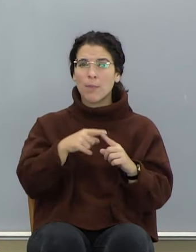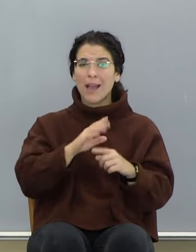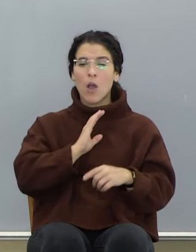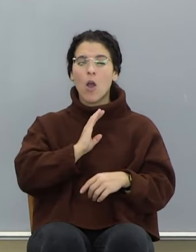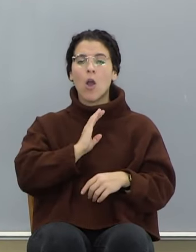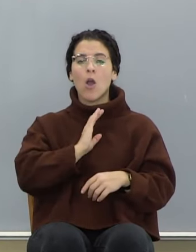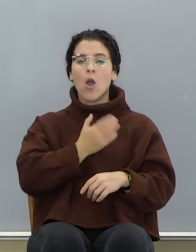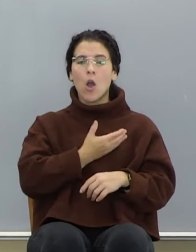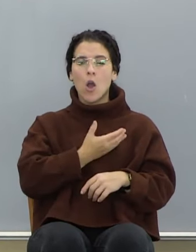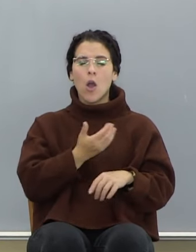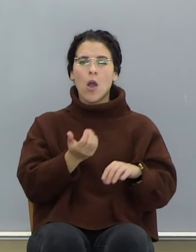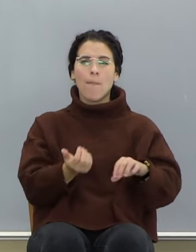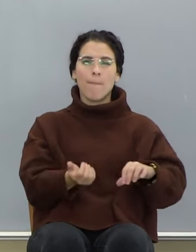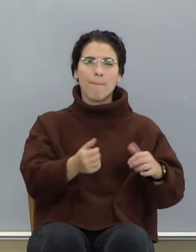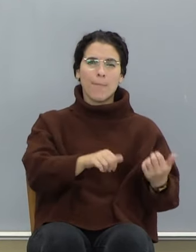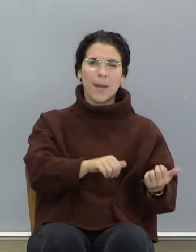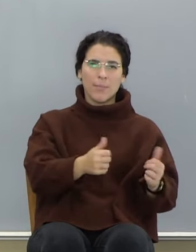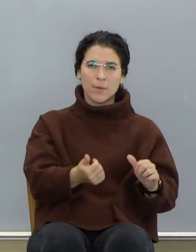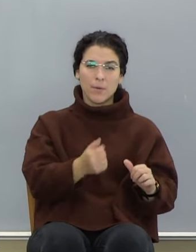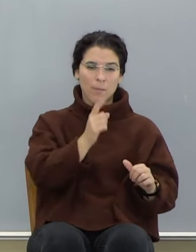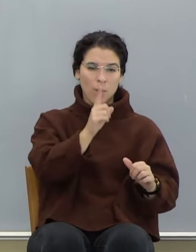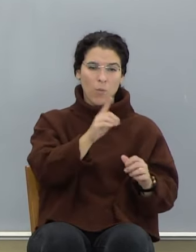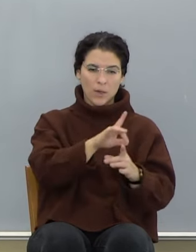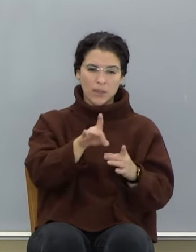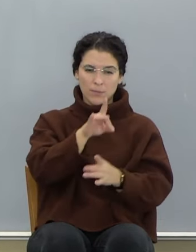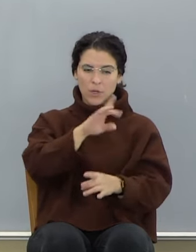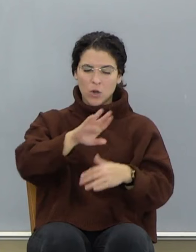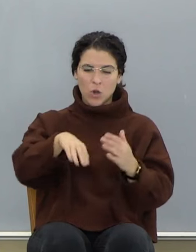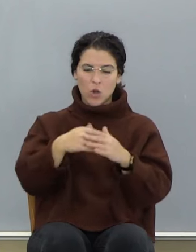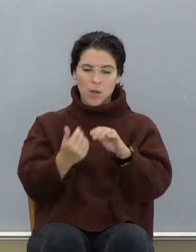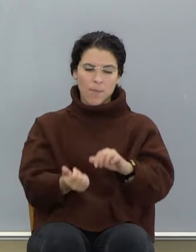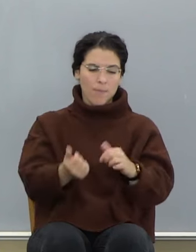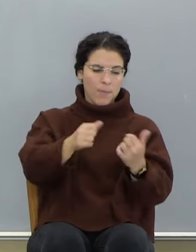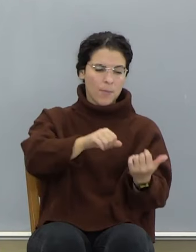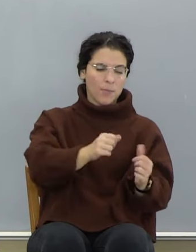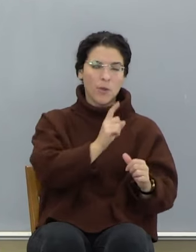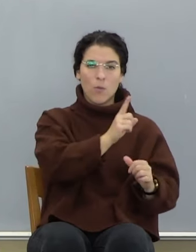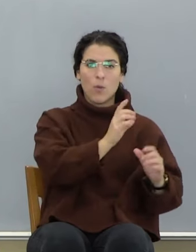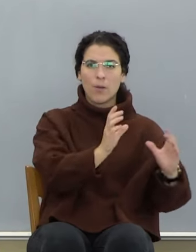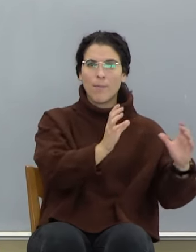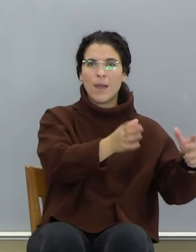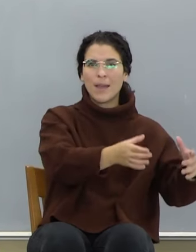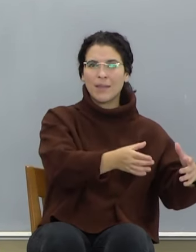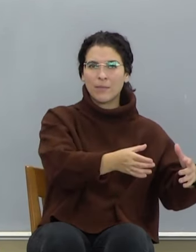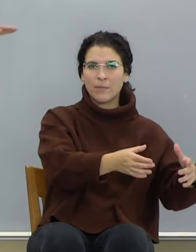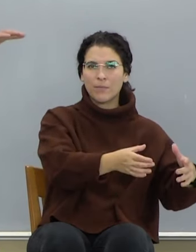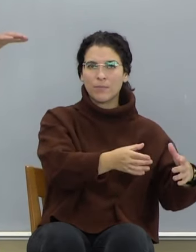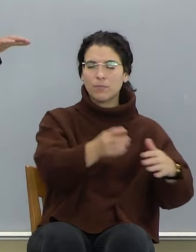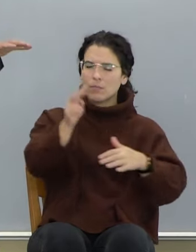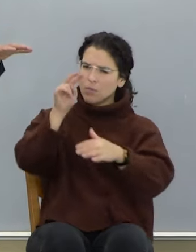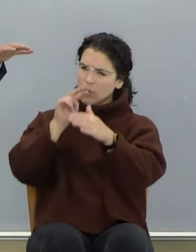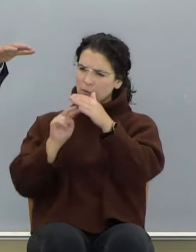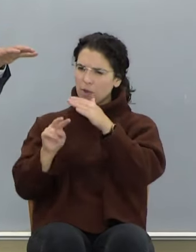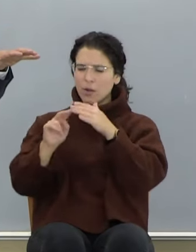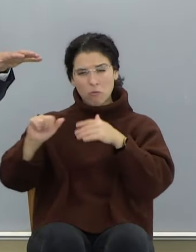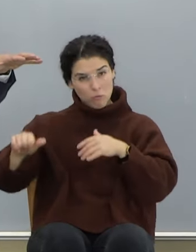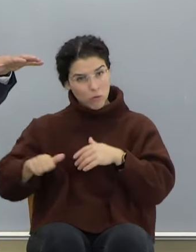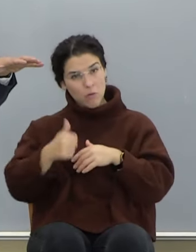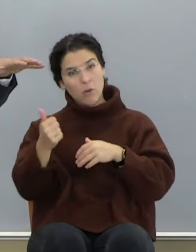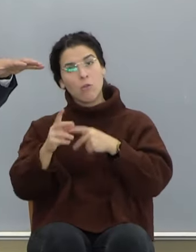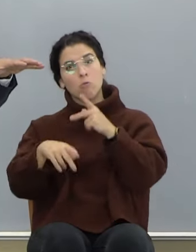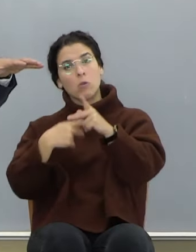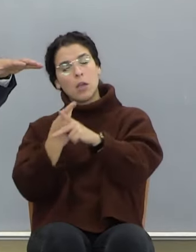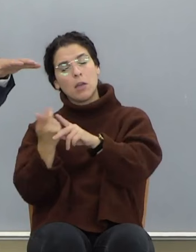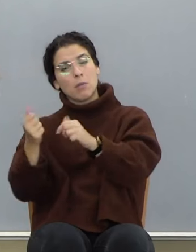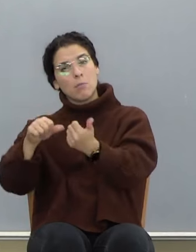our baptism. By one Spirit, we are all baptized into one body. Prophetically, there's another type of